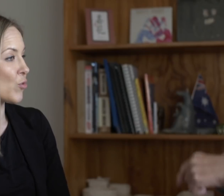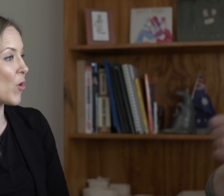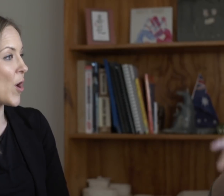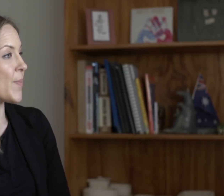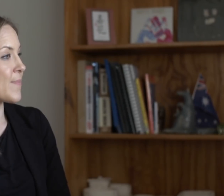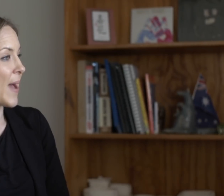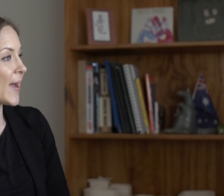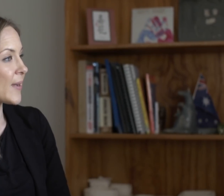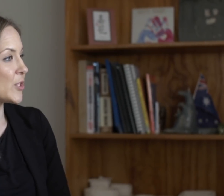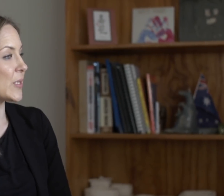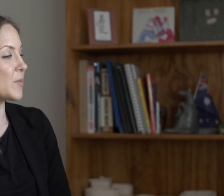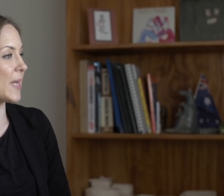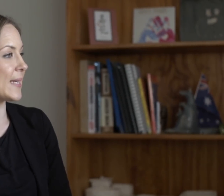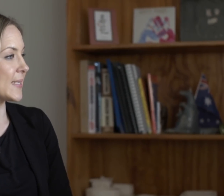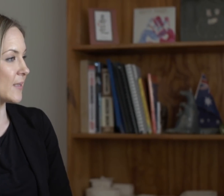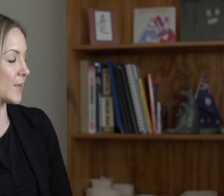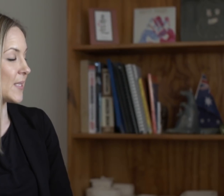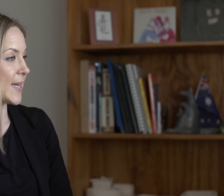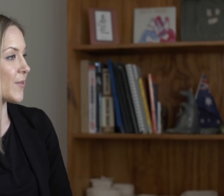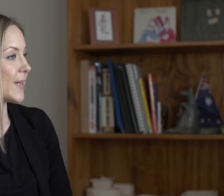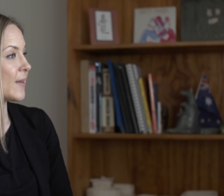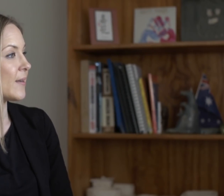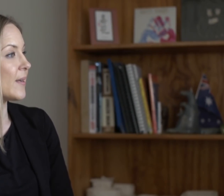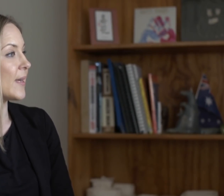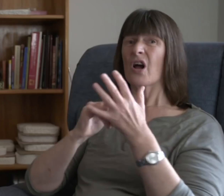draw on my back to explain some scenery.